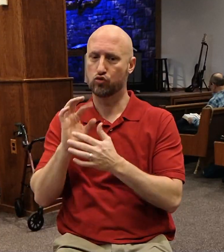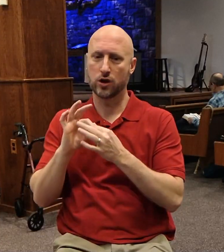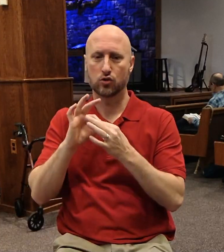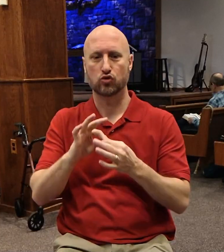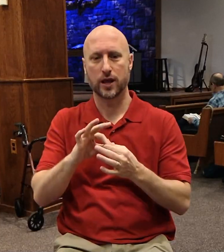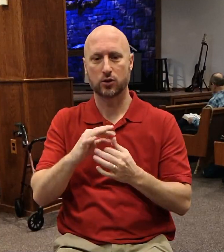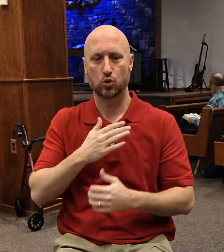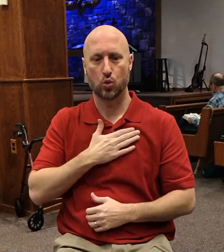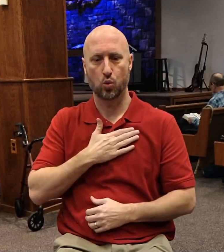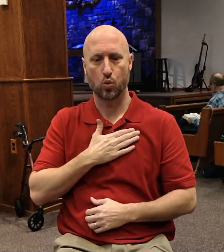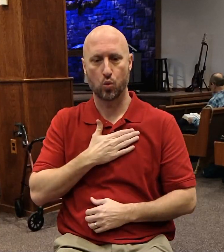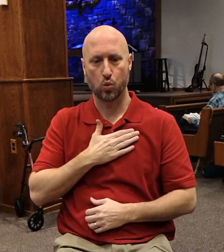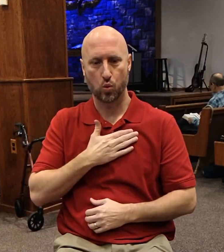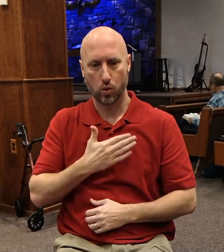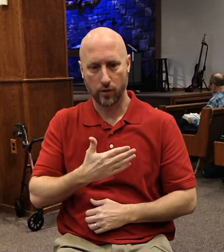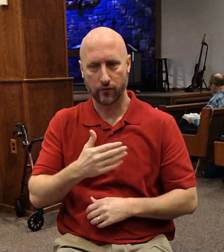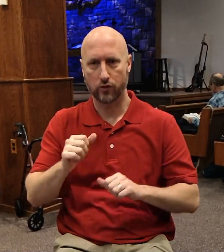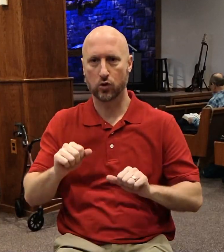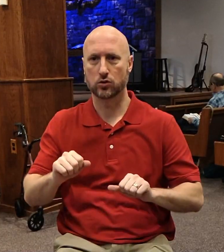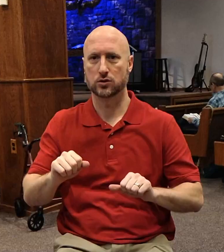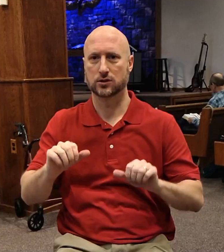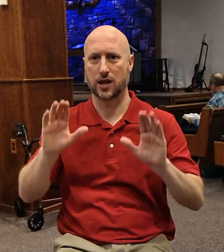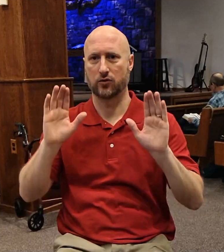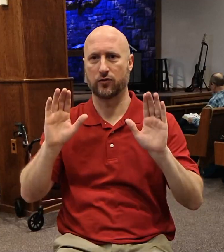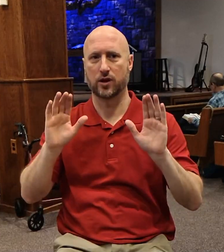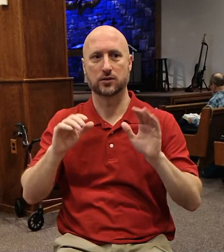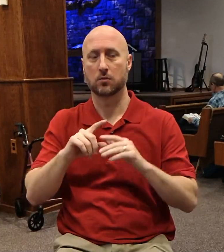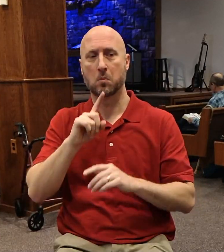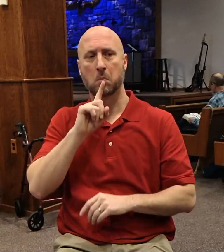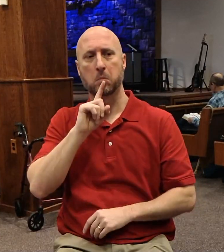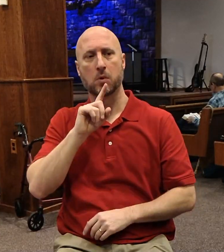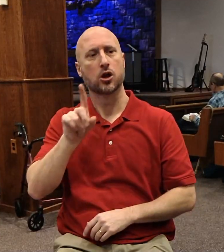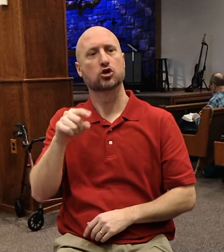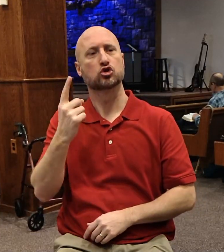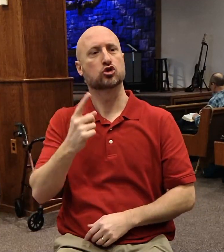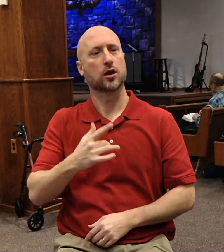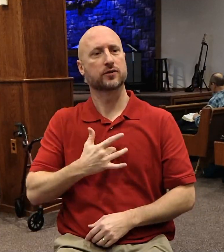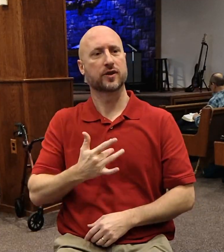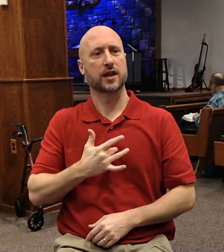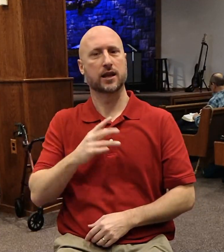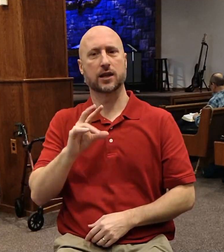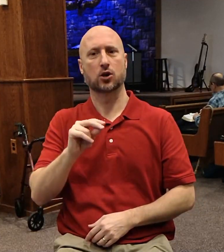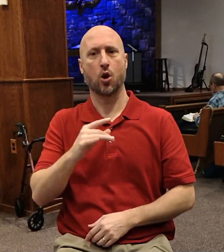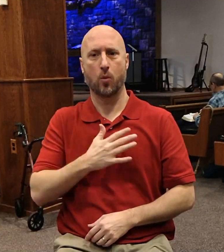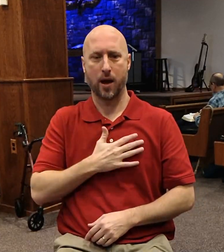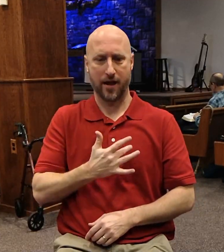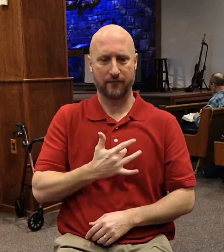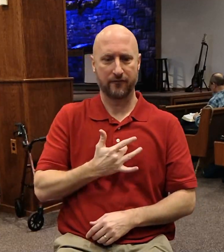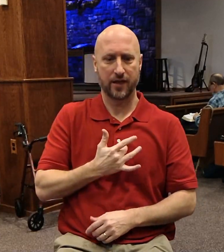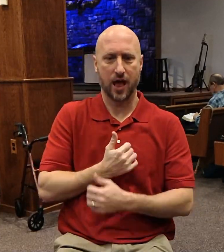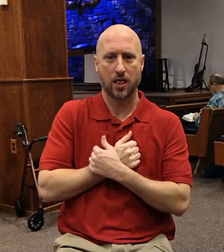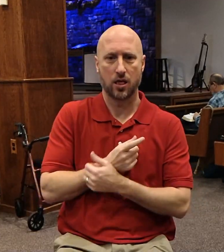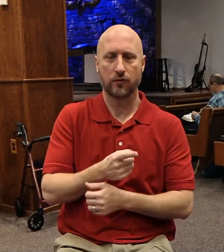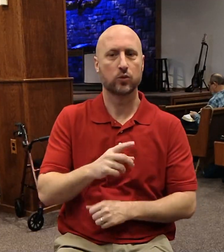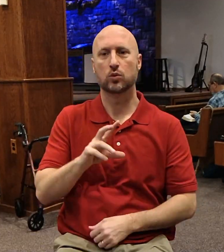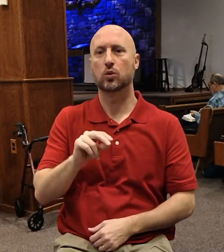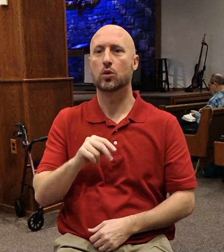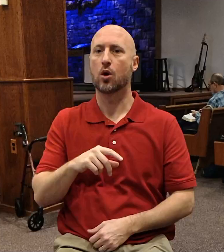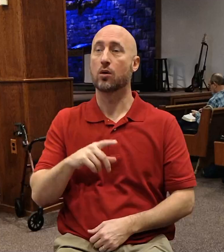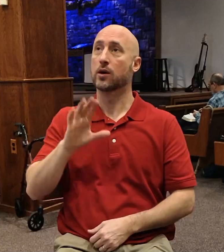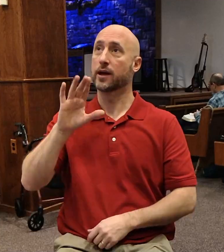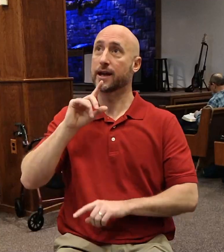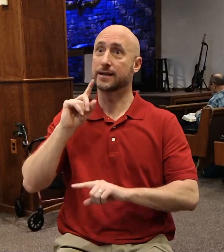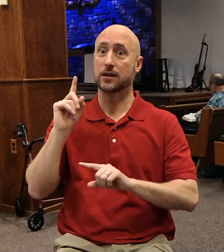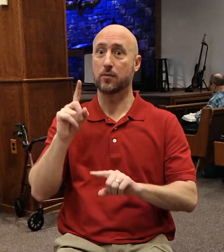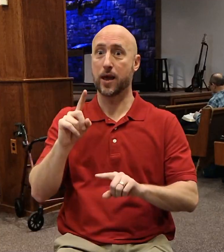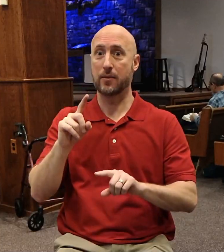willful. It is not just feeling. It is something that you can do because he commands you to